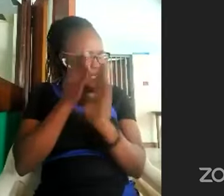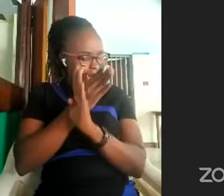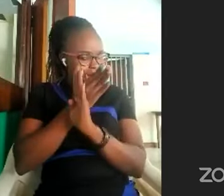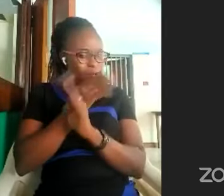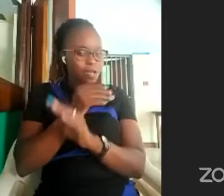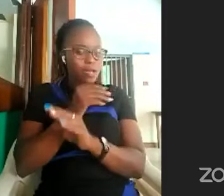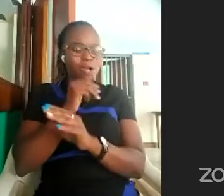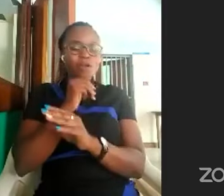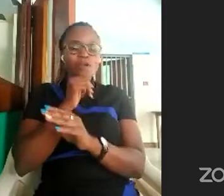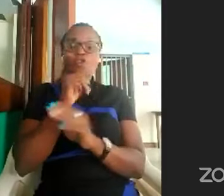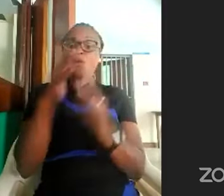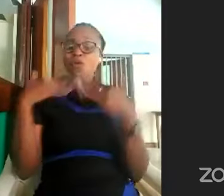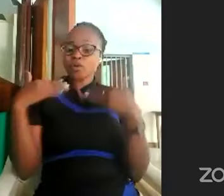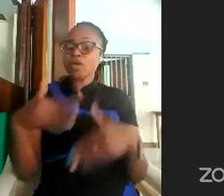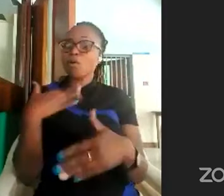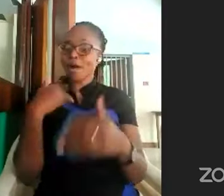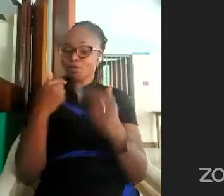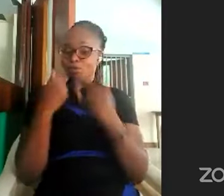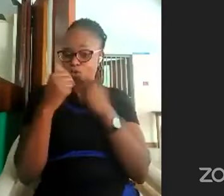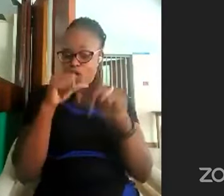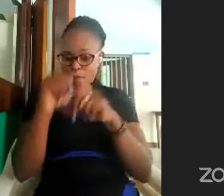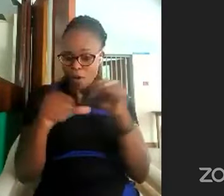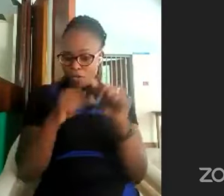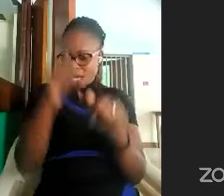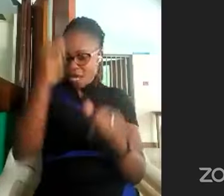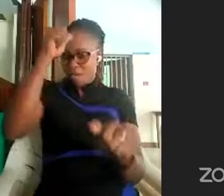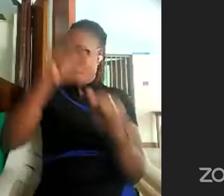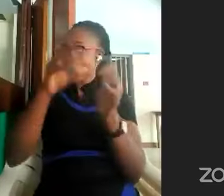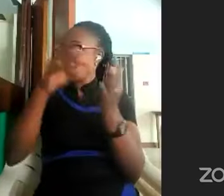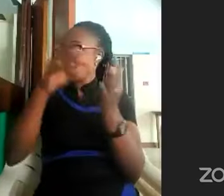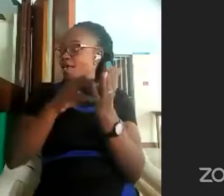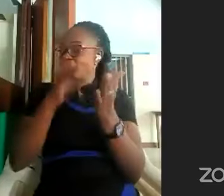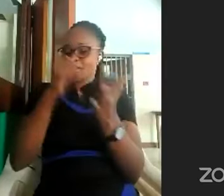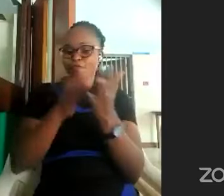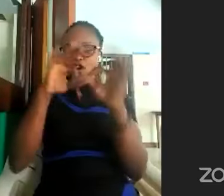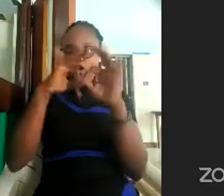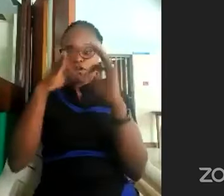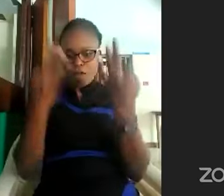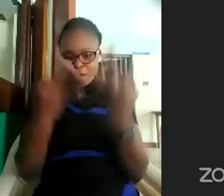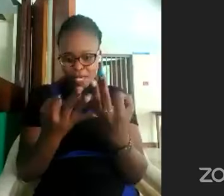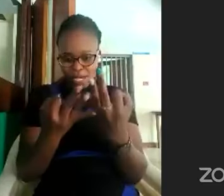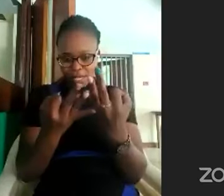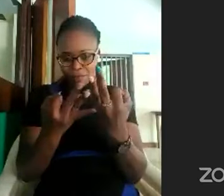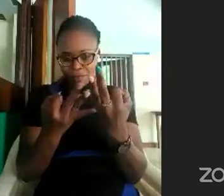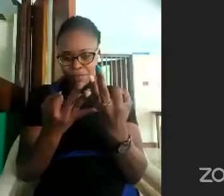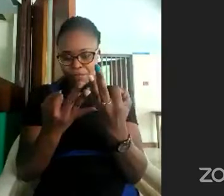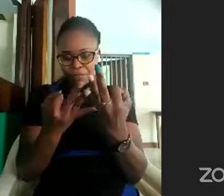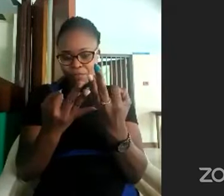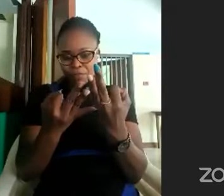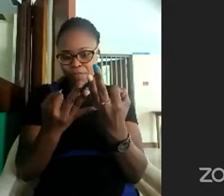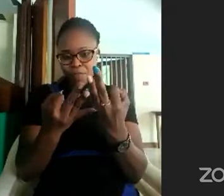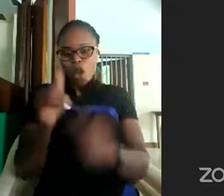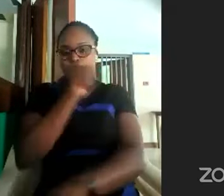it's a family case and the local authorities are aware of it and that they've been bribed and they are not allowed to talk about